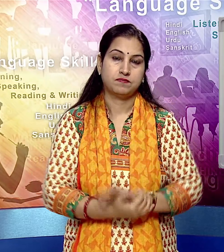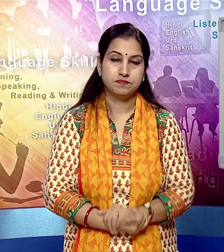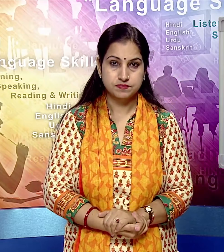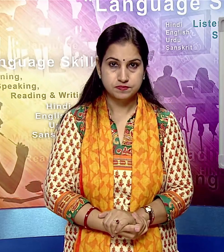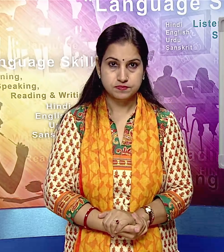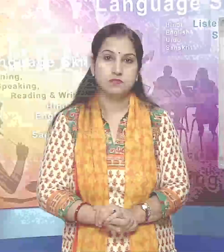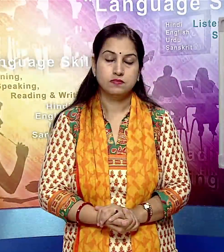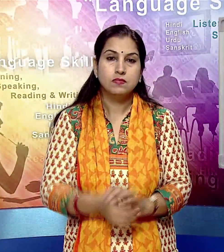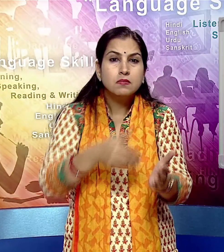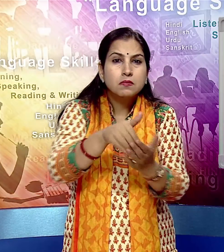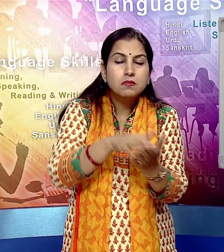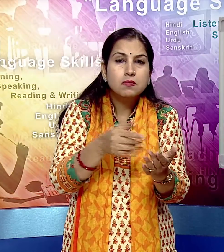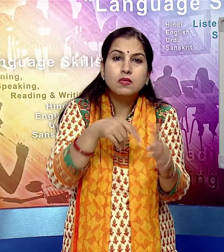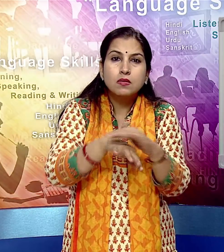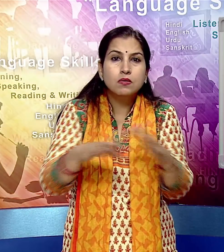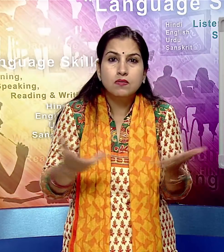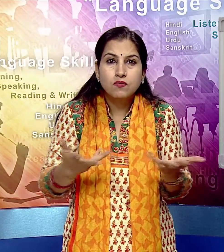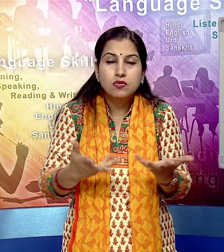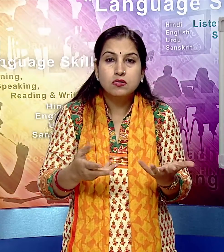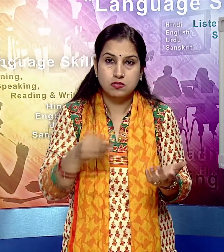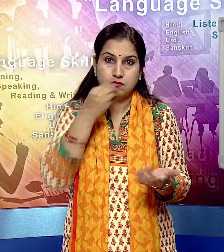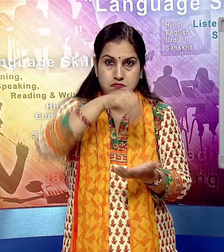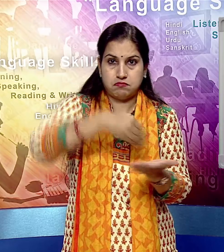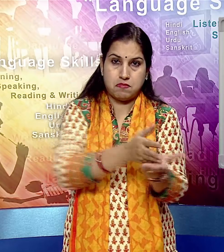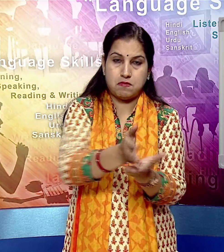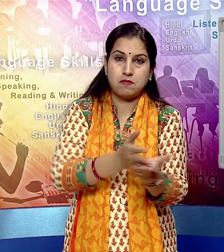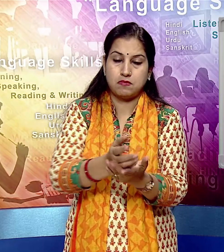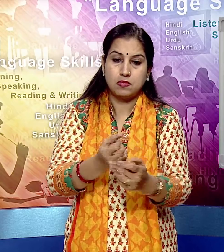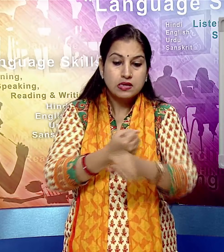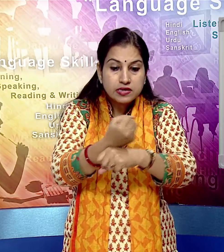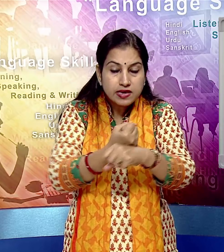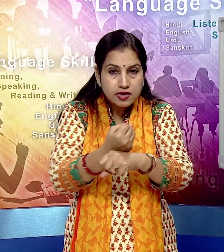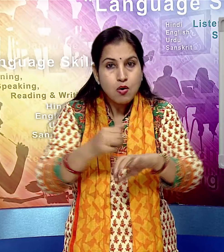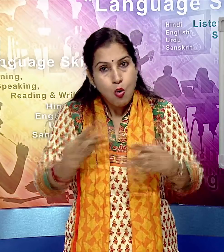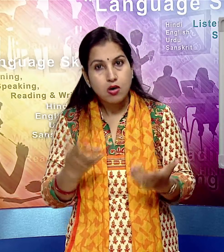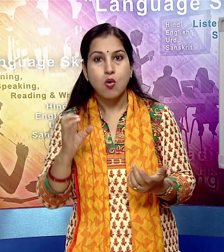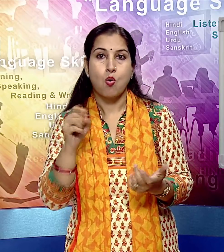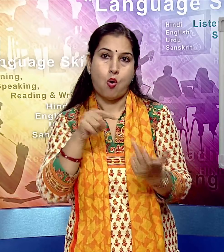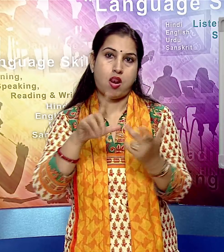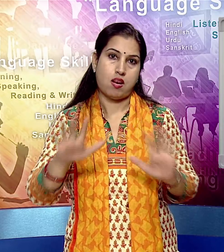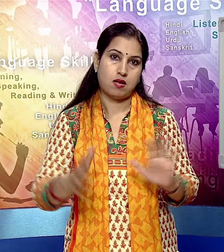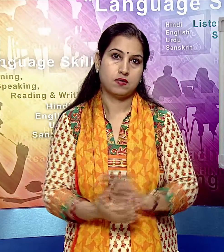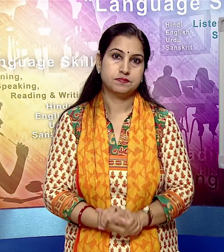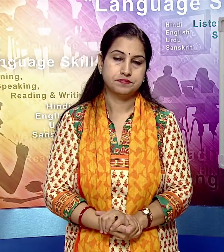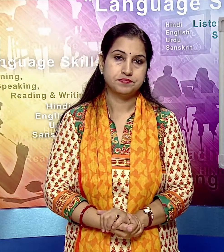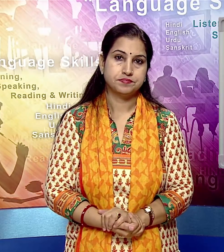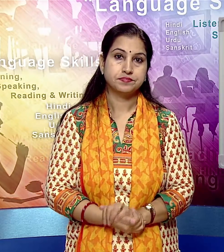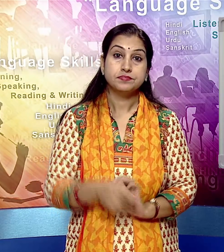Frying is the process of cooking food in hot ghee or oil. The amount of